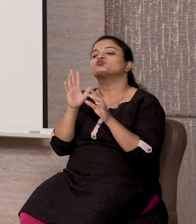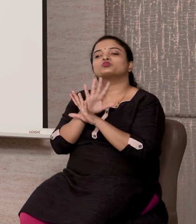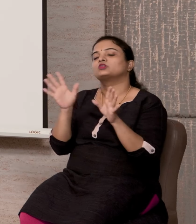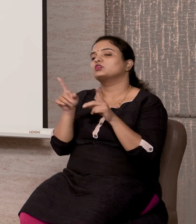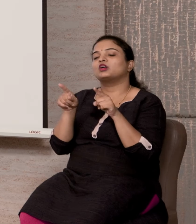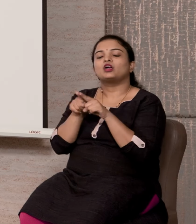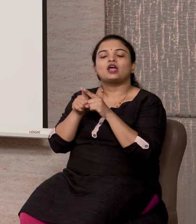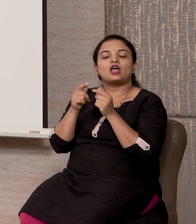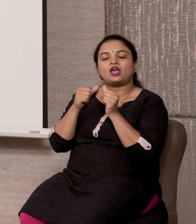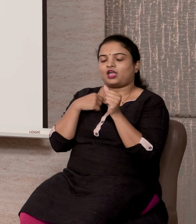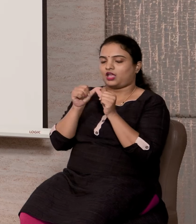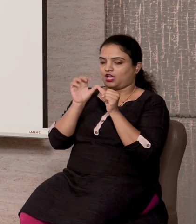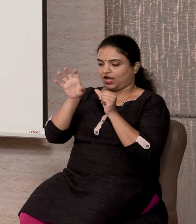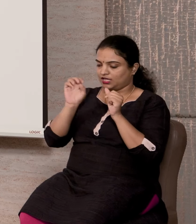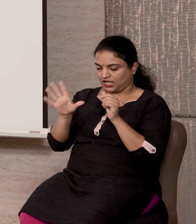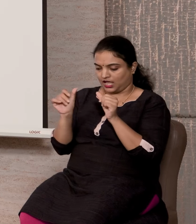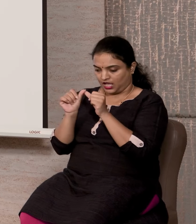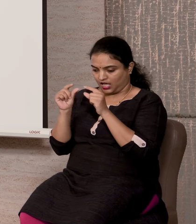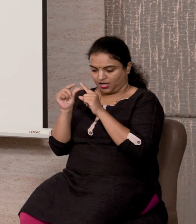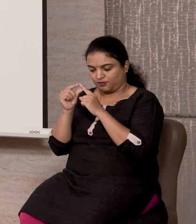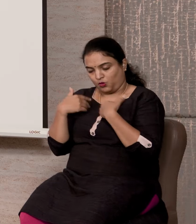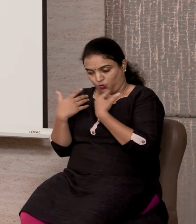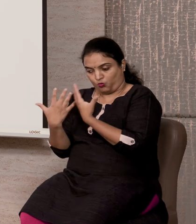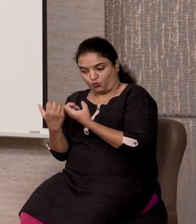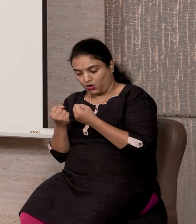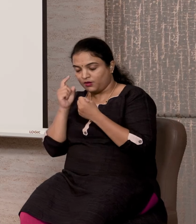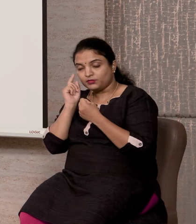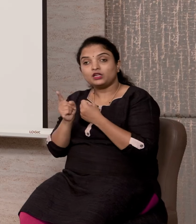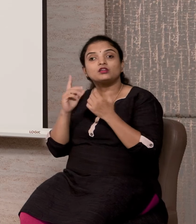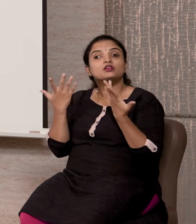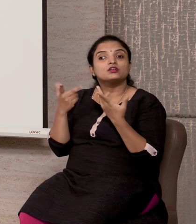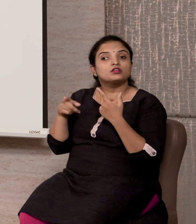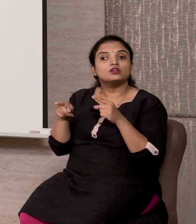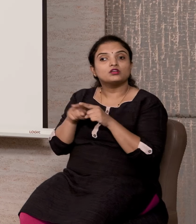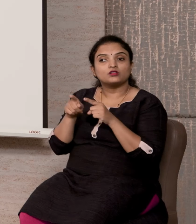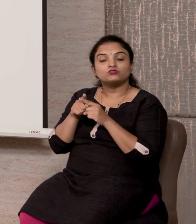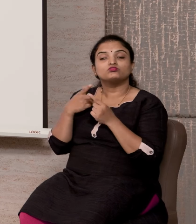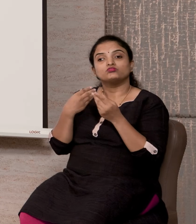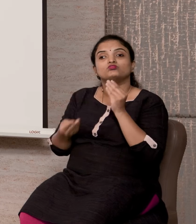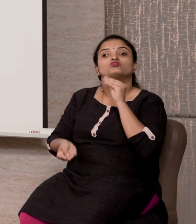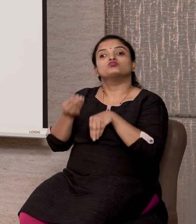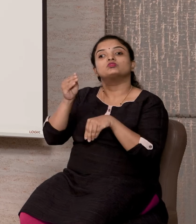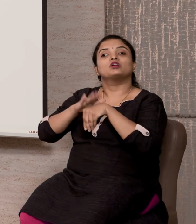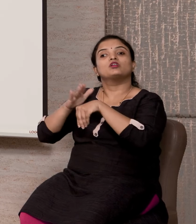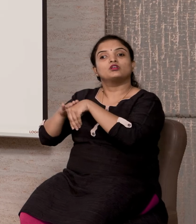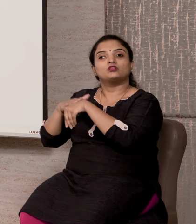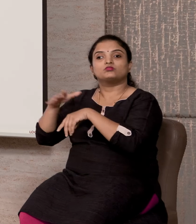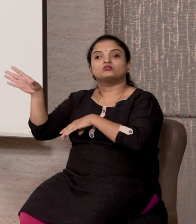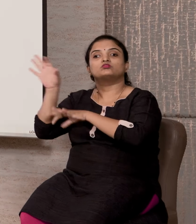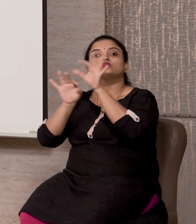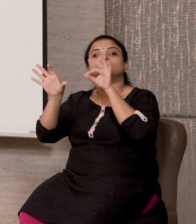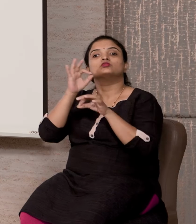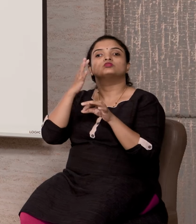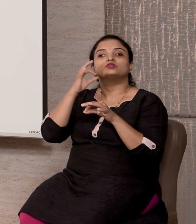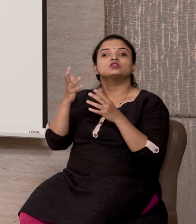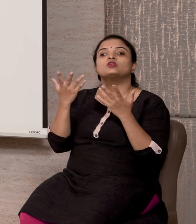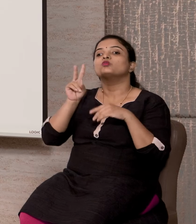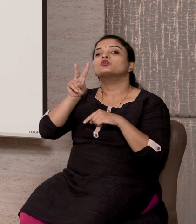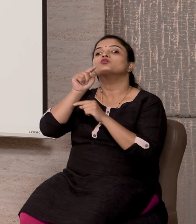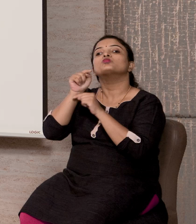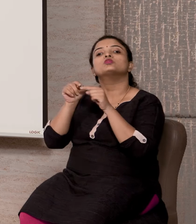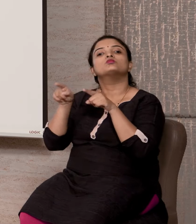create accessible apps. But if they want to do so, they might have to hire experts. But only 2% of them are